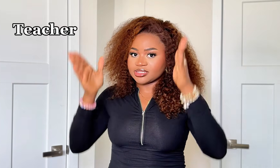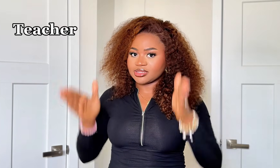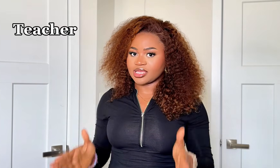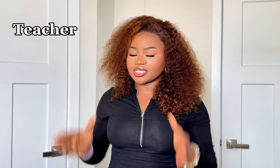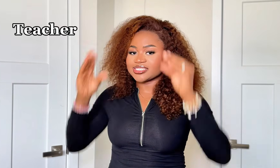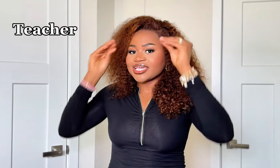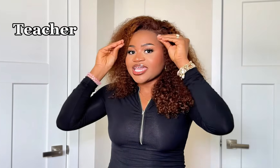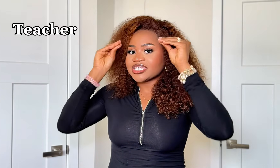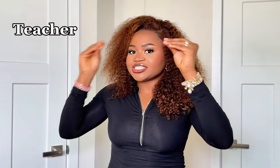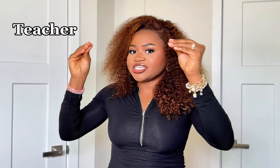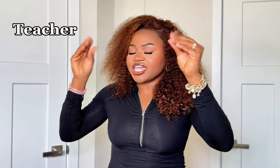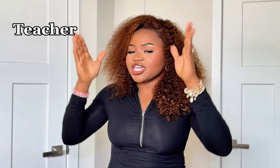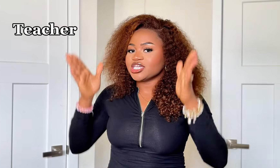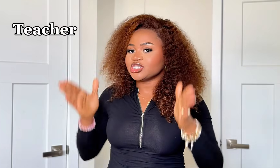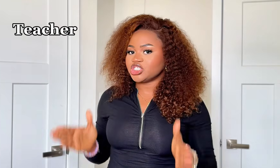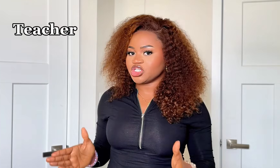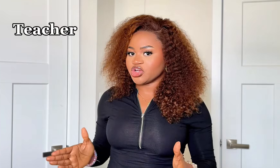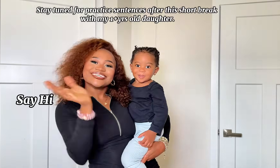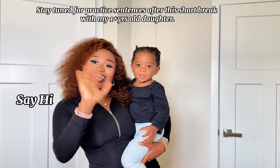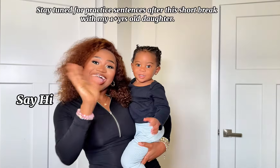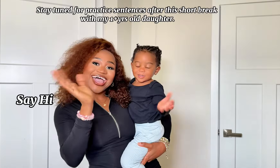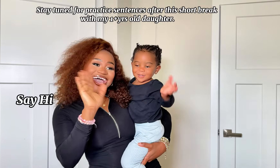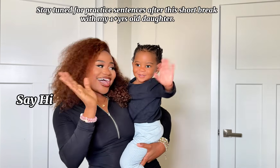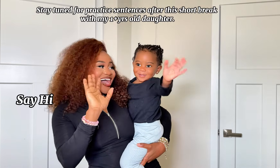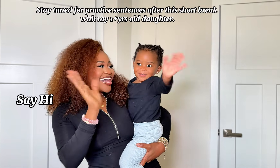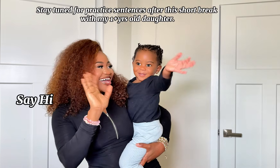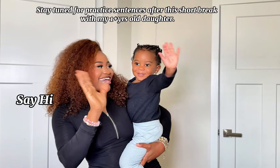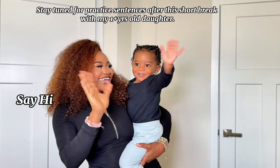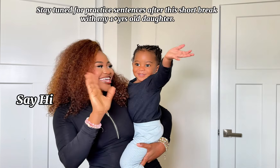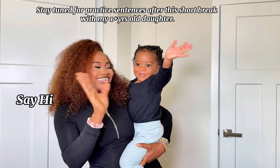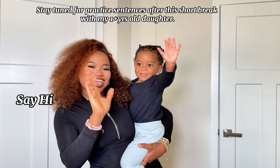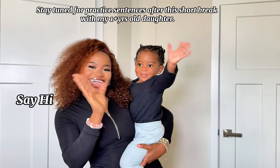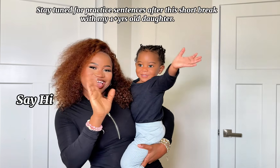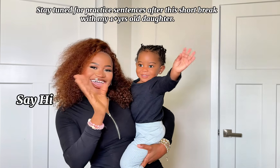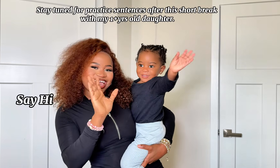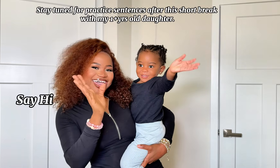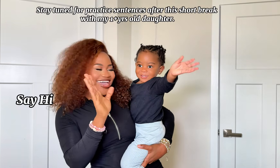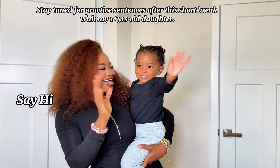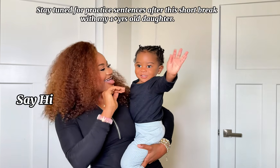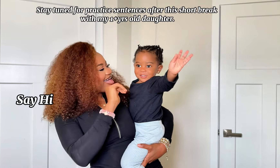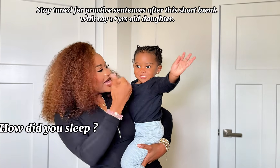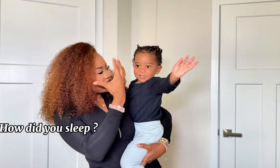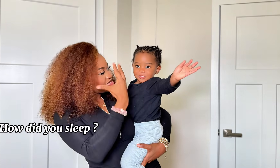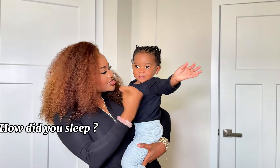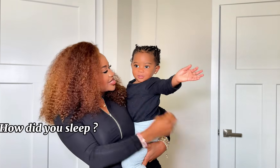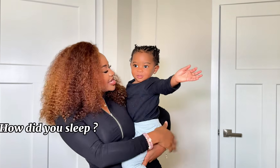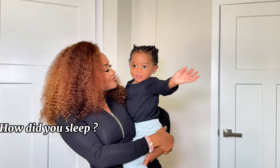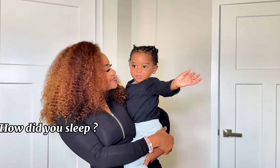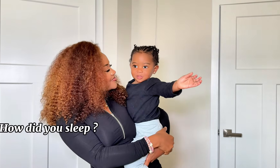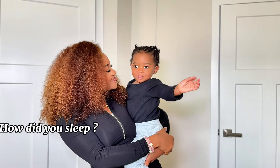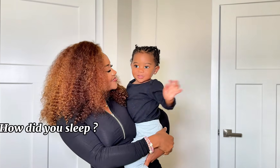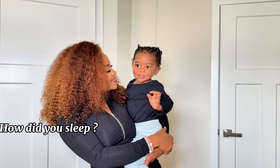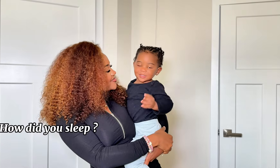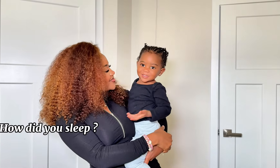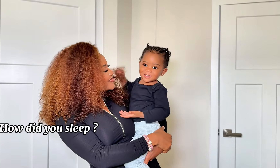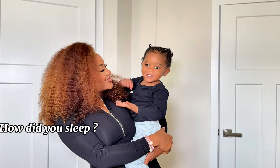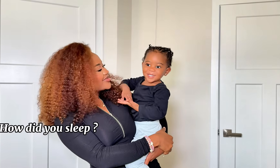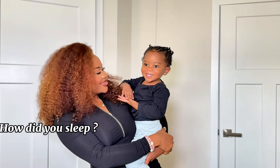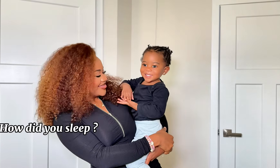Like this. Teacher. Say hi. Yeah. How did you sleep? Good.